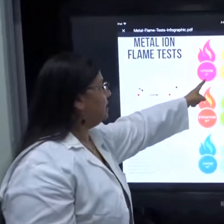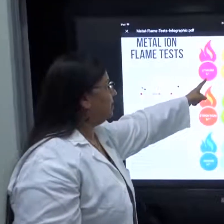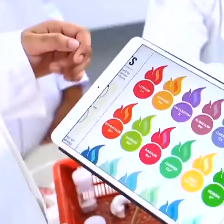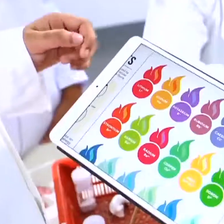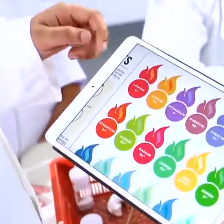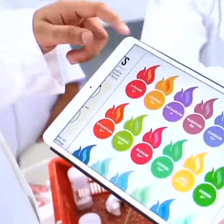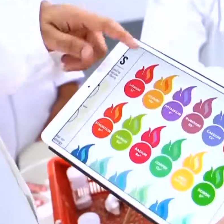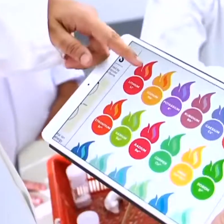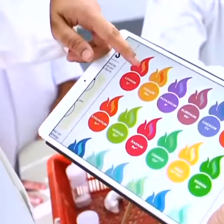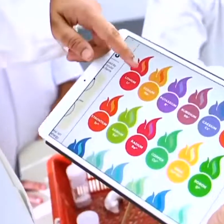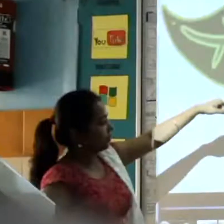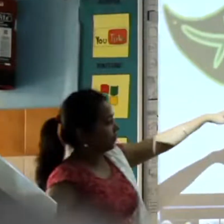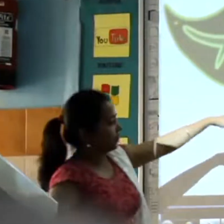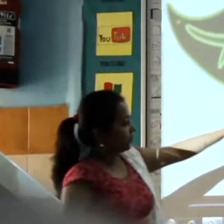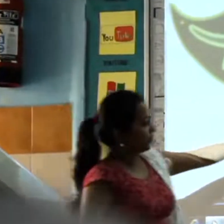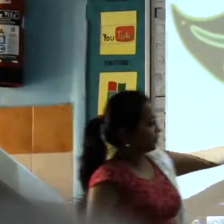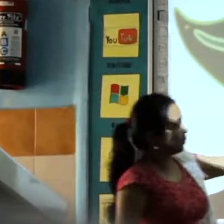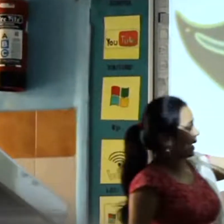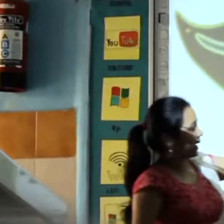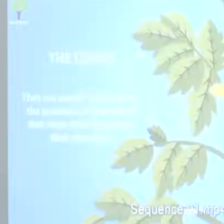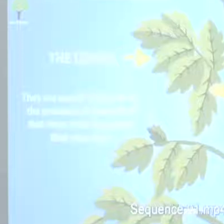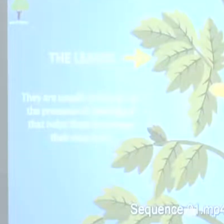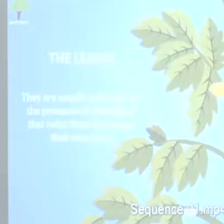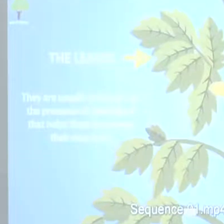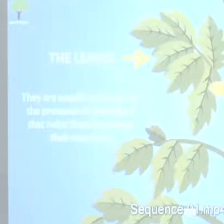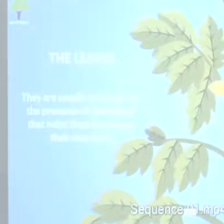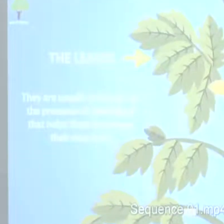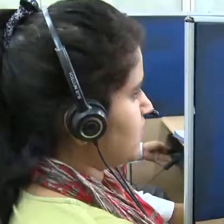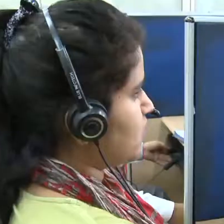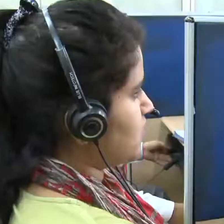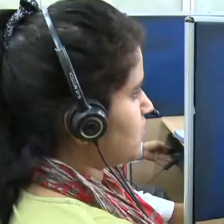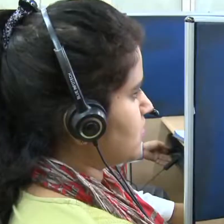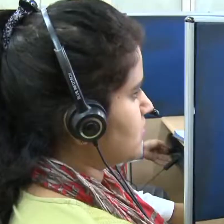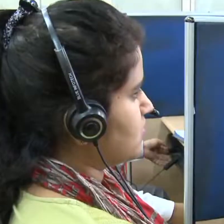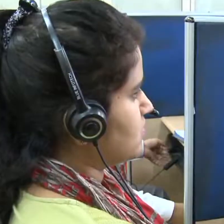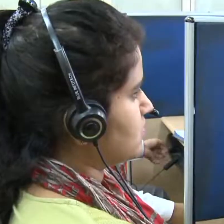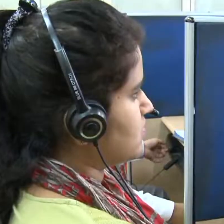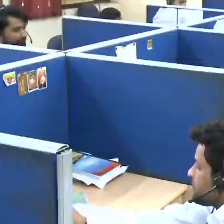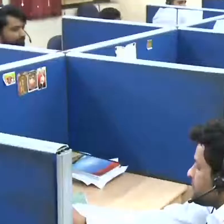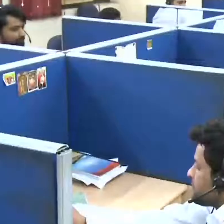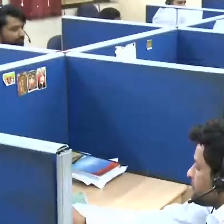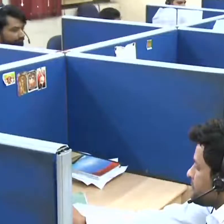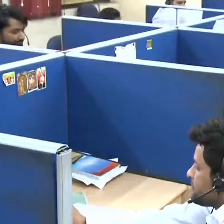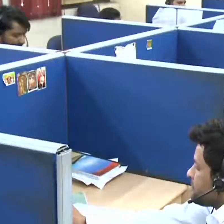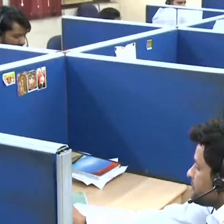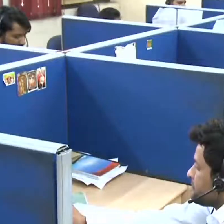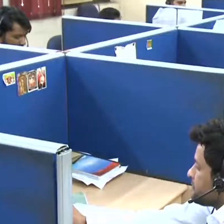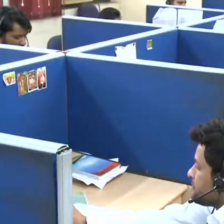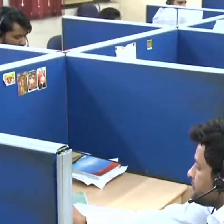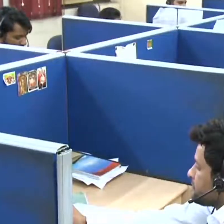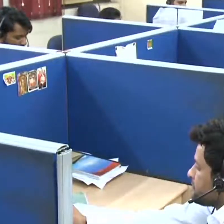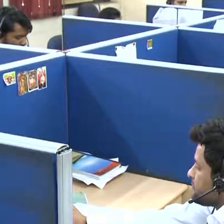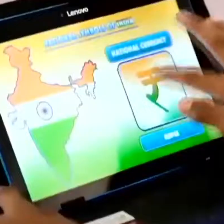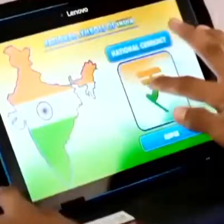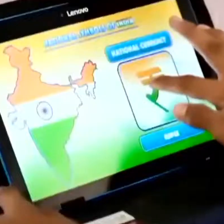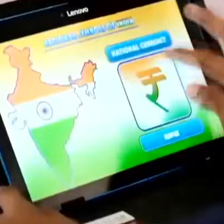platform. Trained teachers from across the country will be able to interact and clear doubts of the learners related to